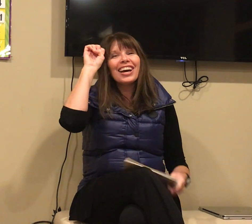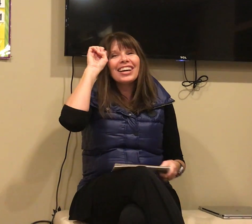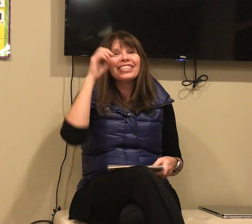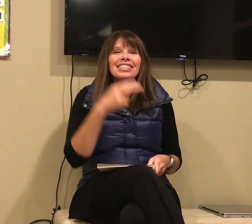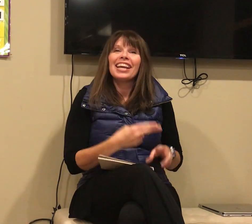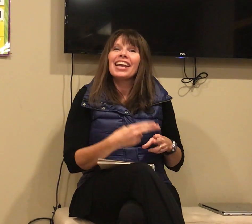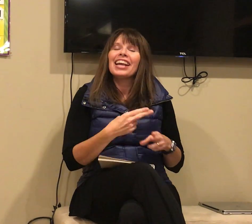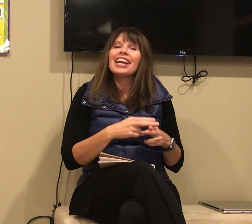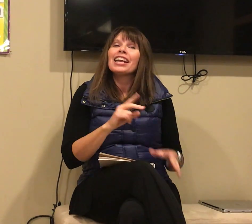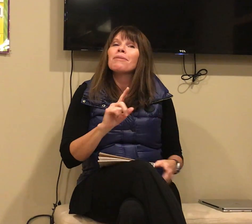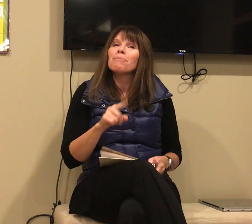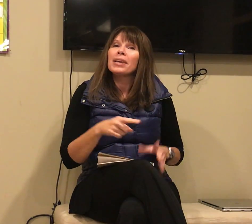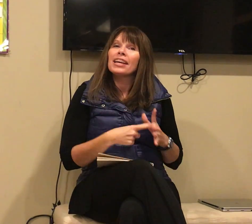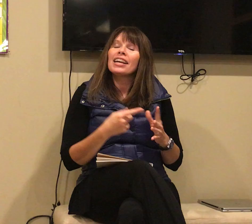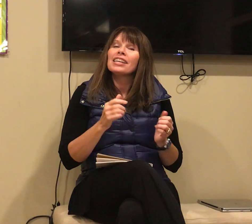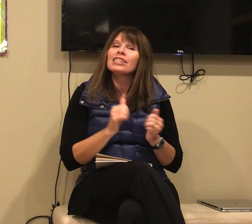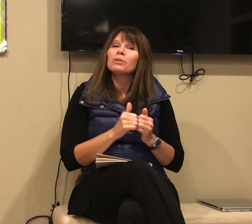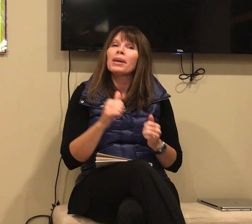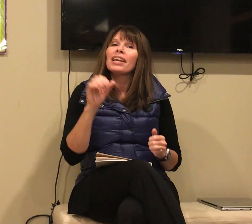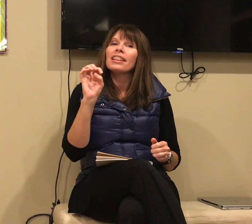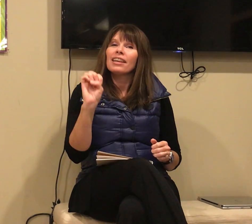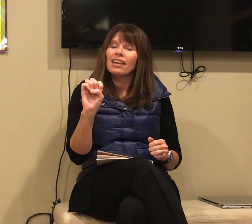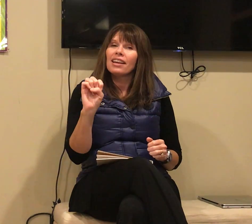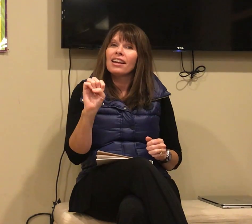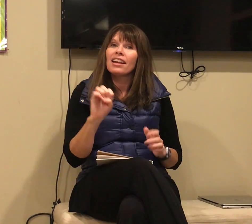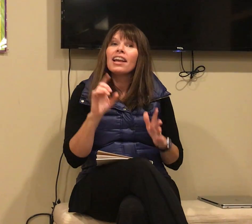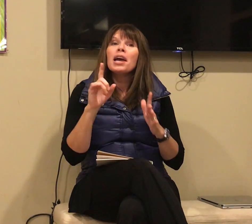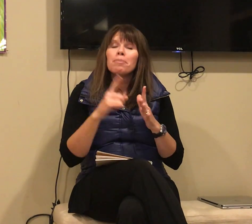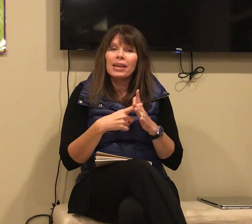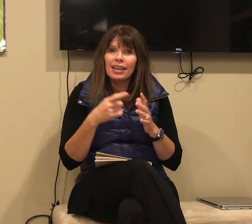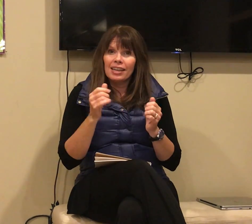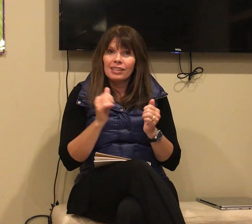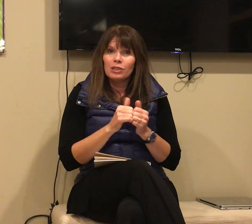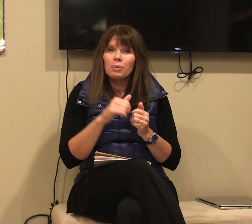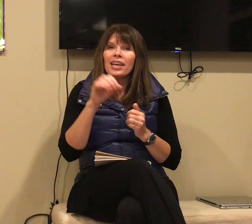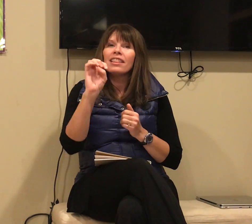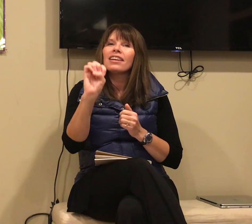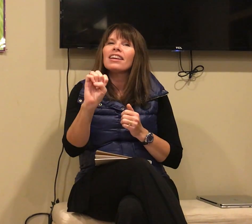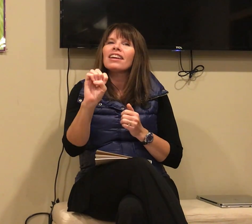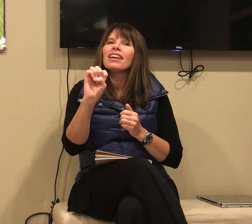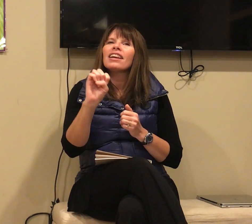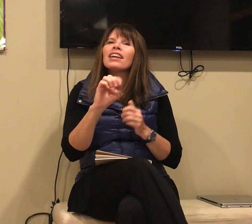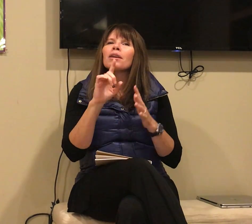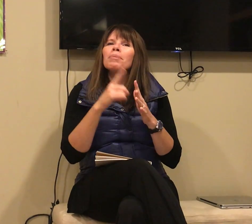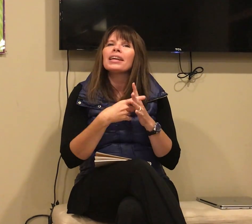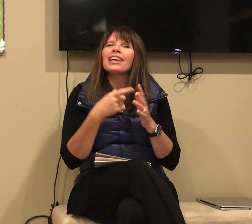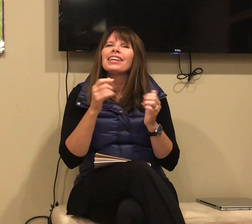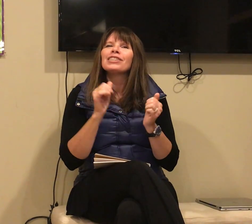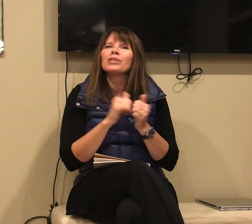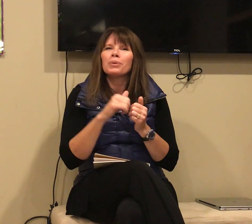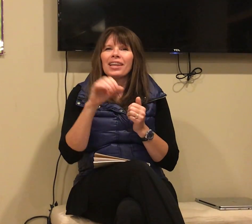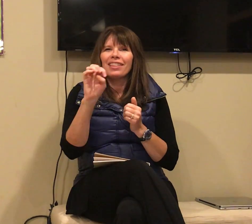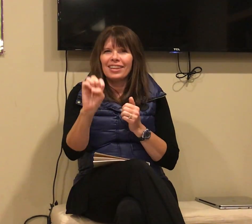Elijah's name begins with E, begins with E, begins with